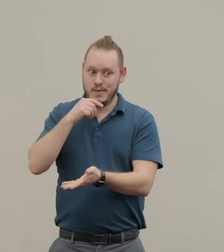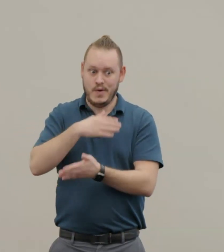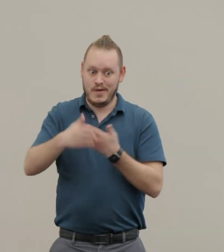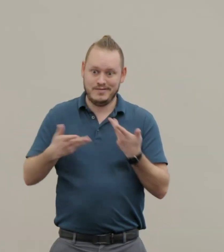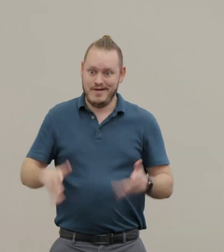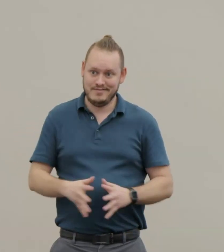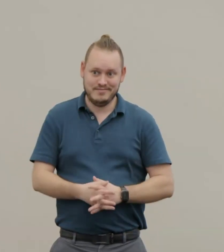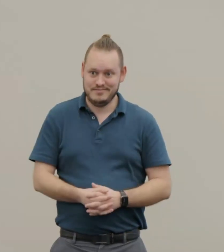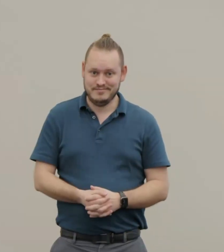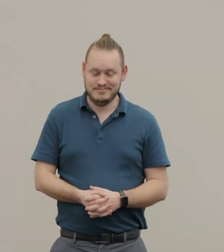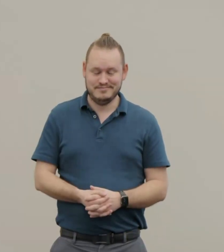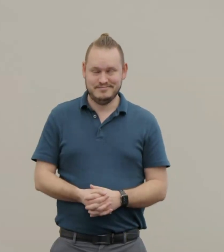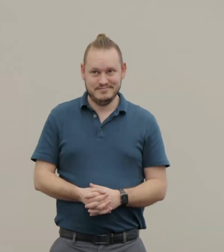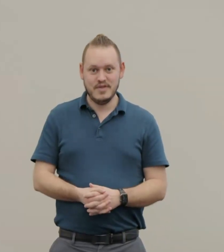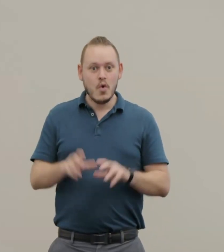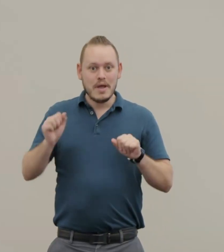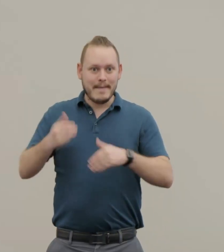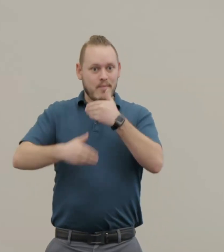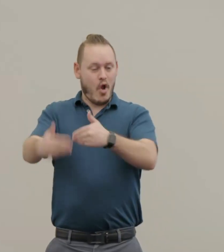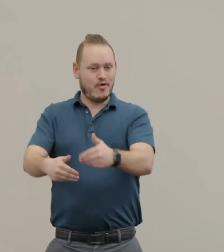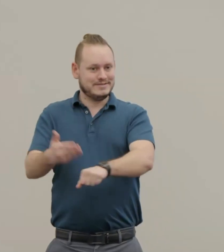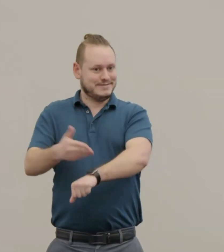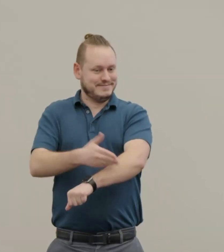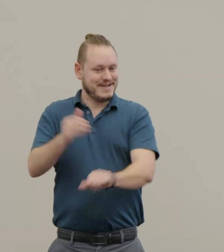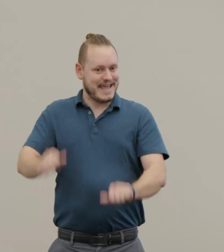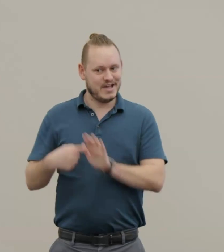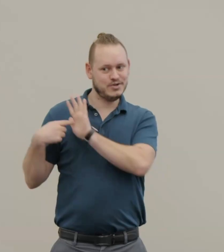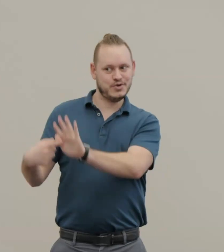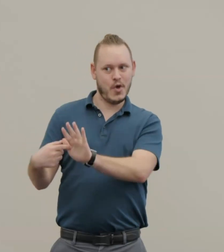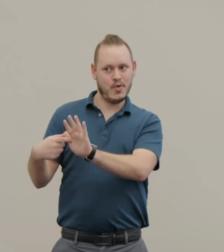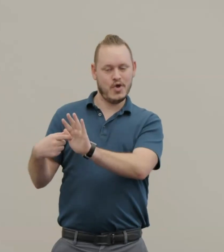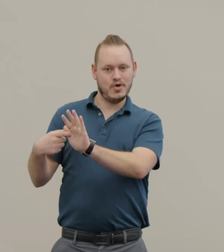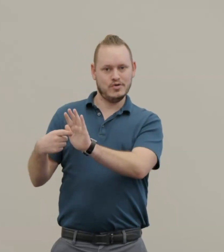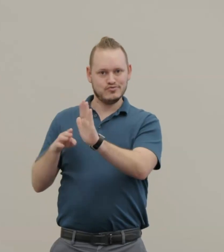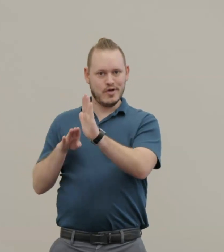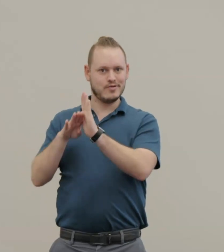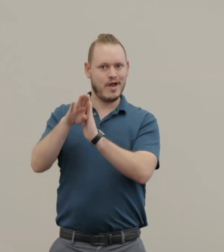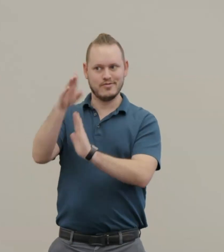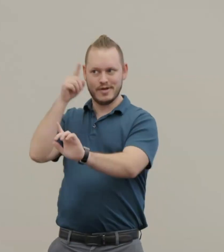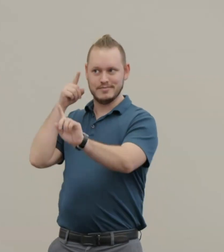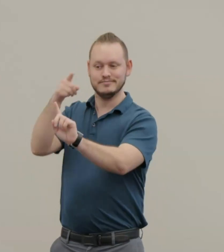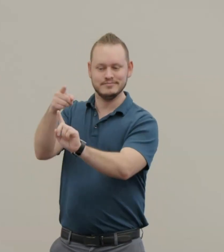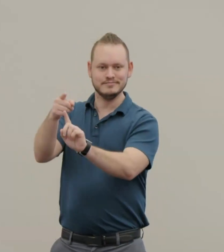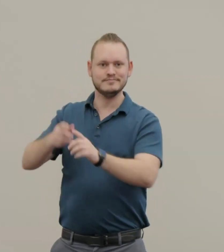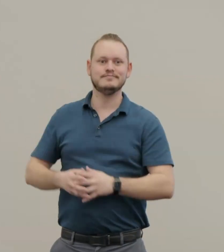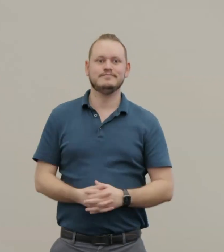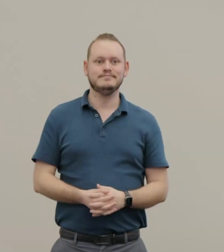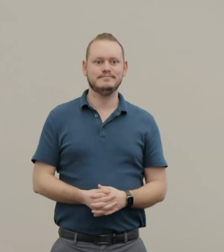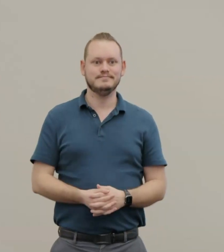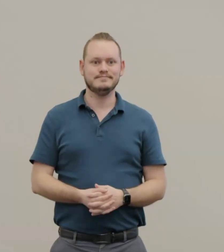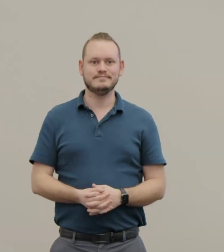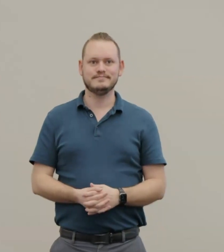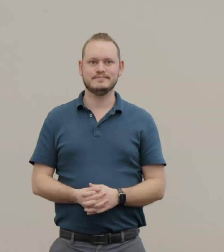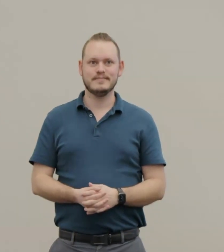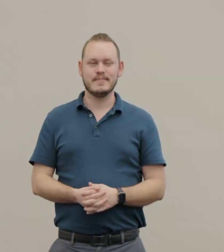done. But we need to make progress. We need to show trajectory towards it. I shouldn't